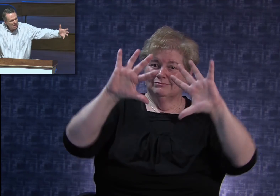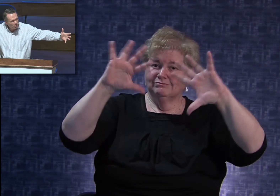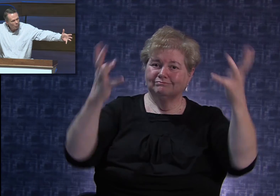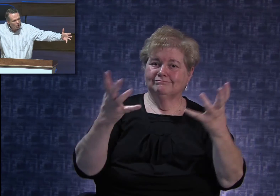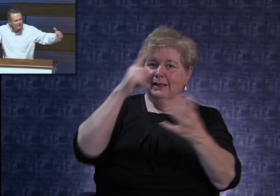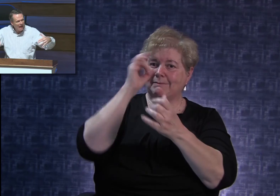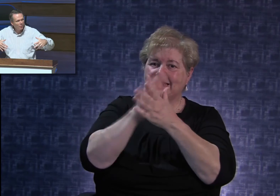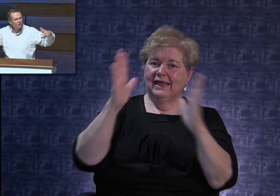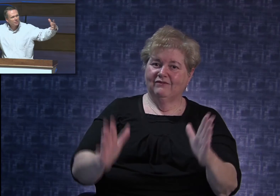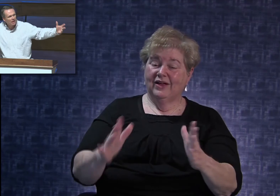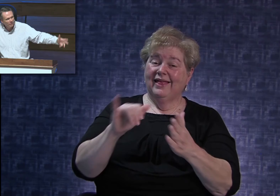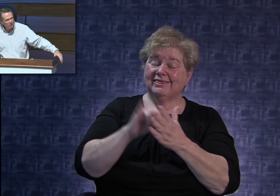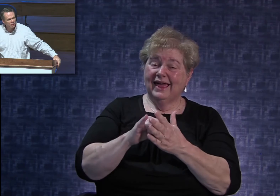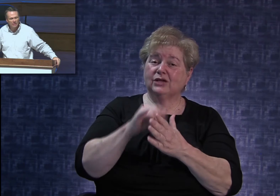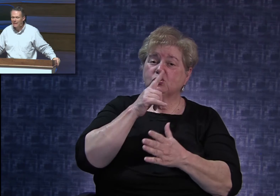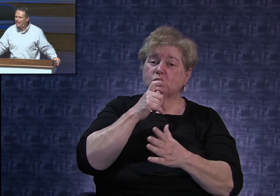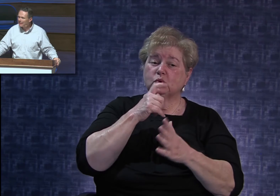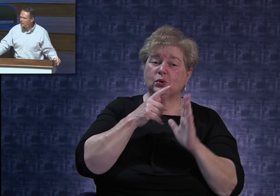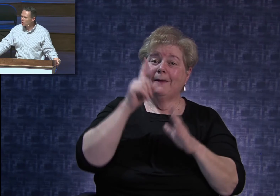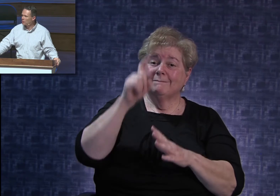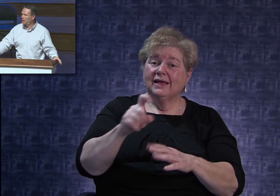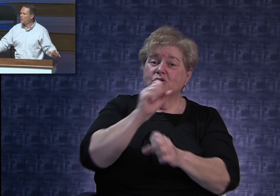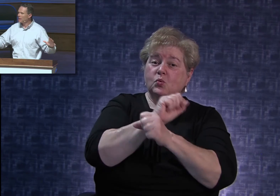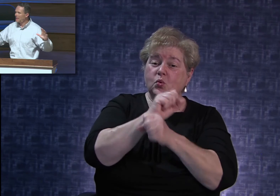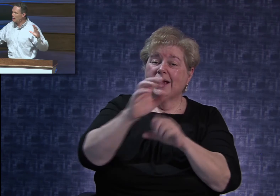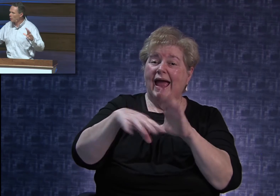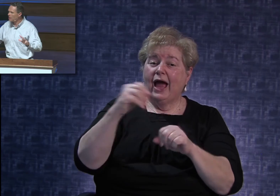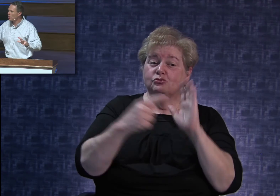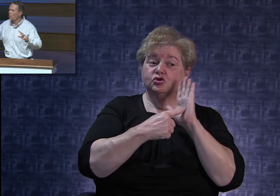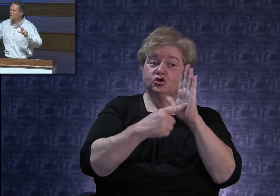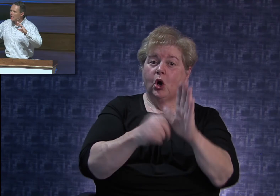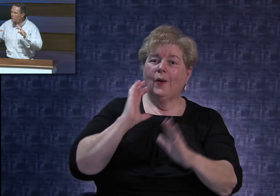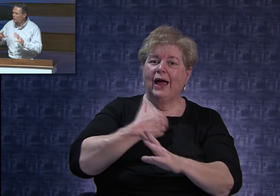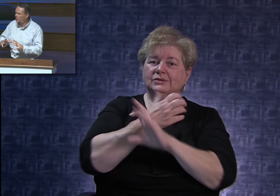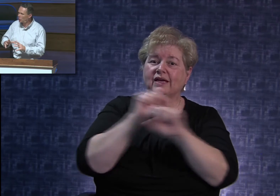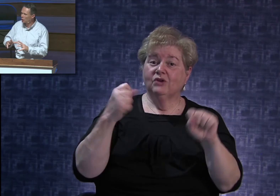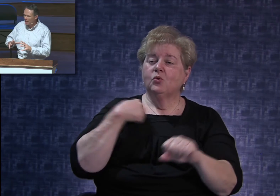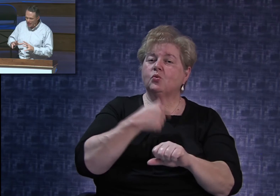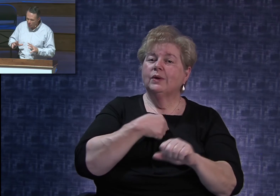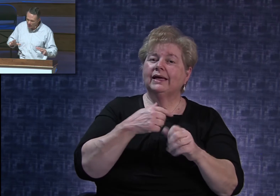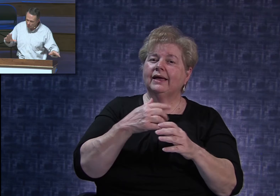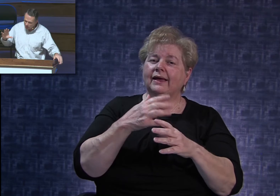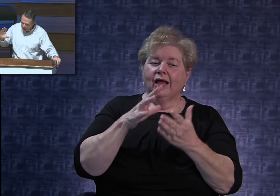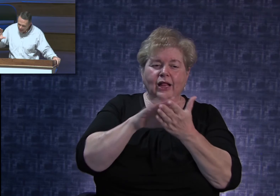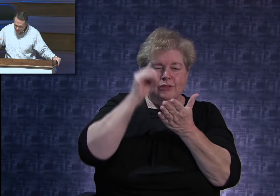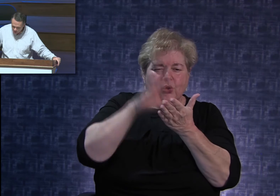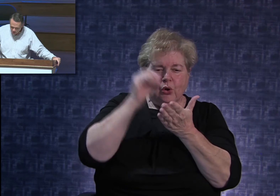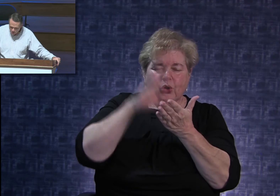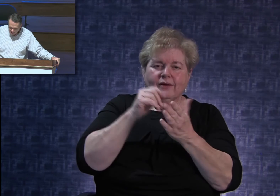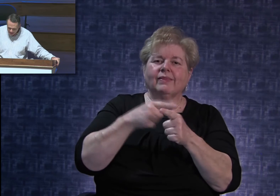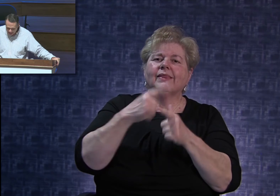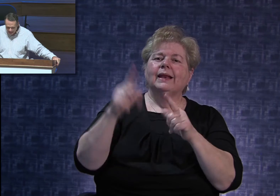out and works out their salvation in the community, we take what we know, we take what we learn, and we apply it